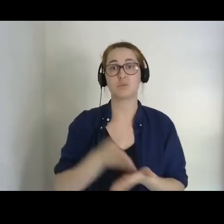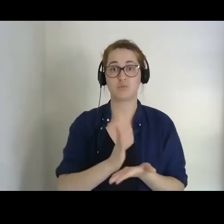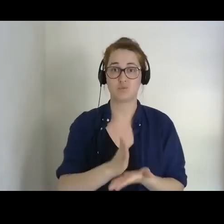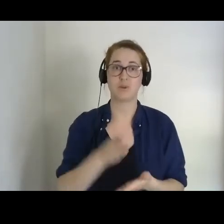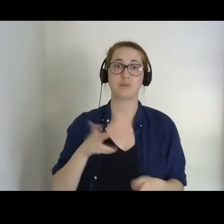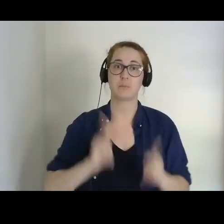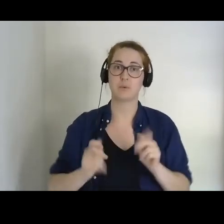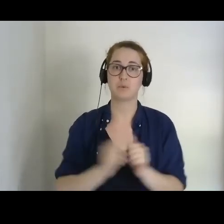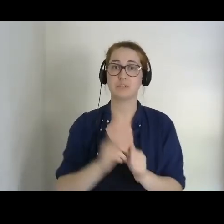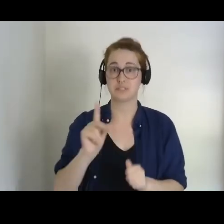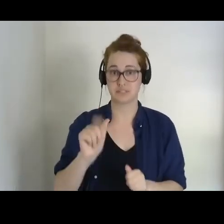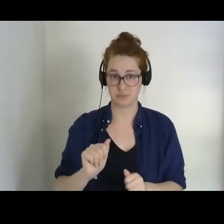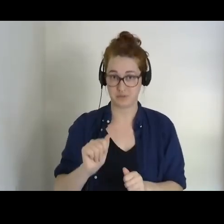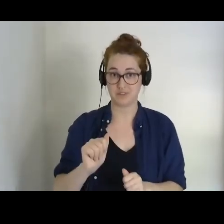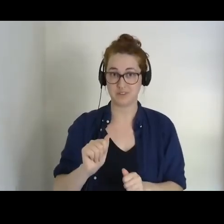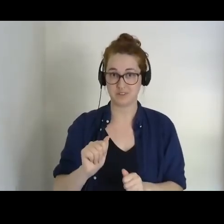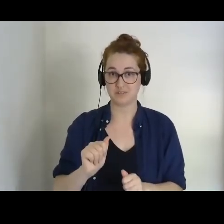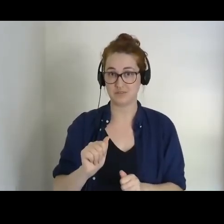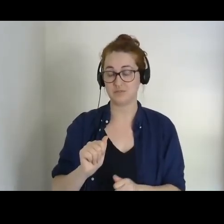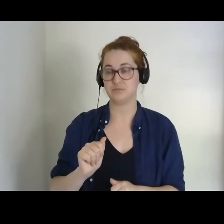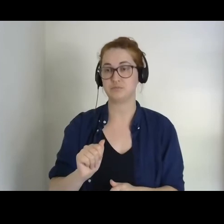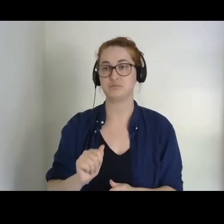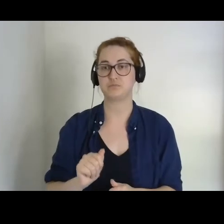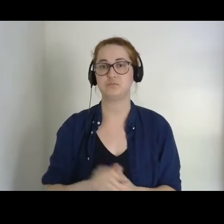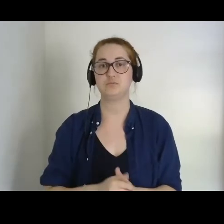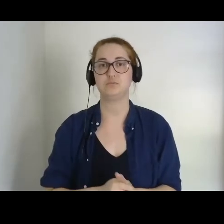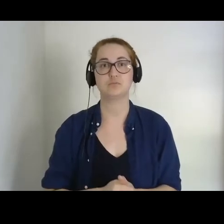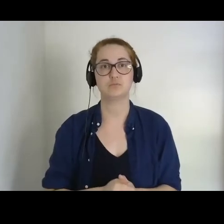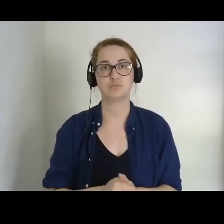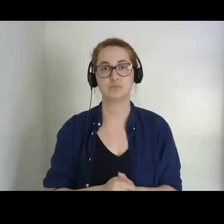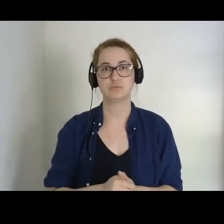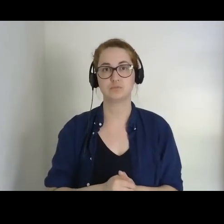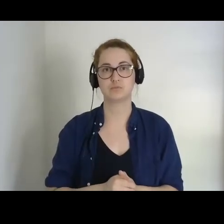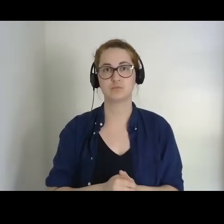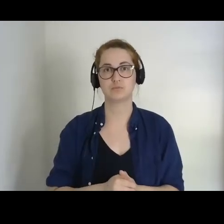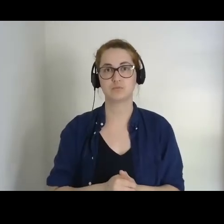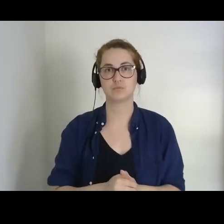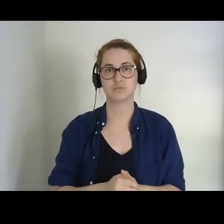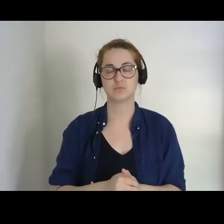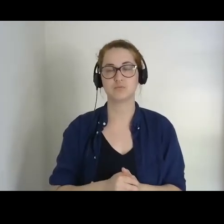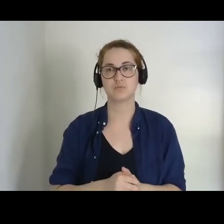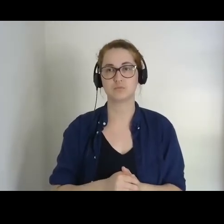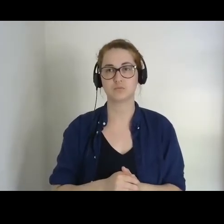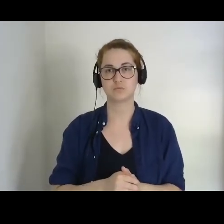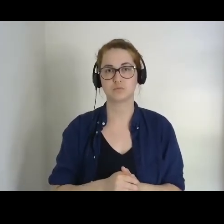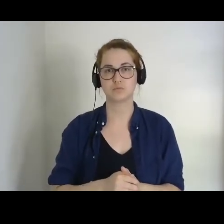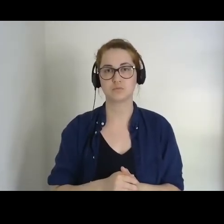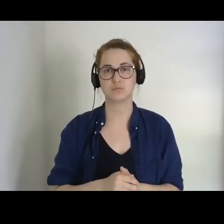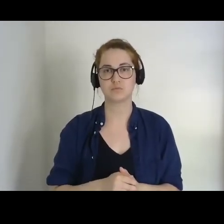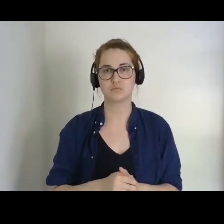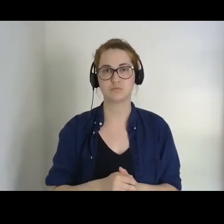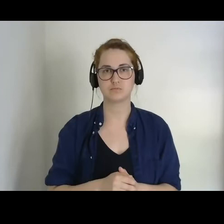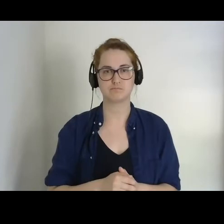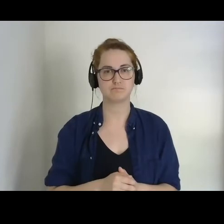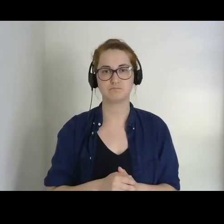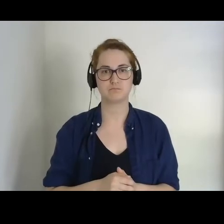to both and to the optional protocol. The implications in terms of how this ties into our conversation